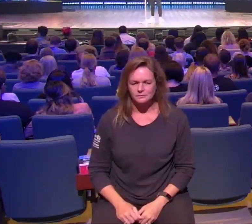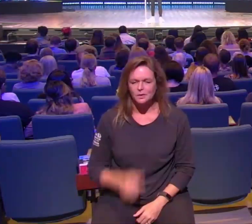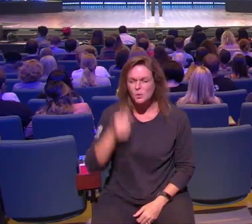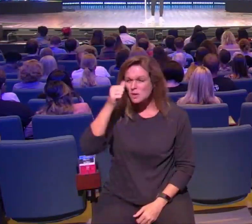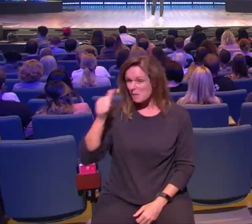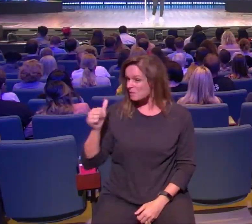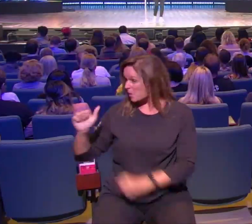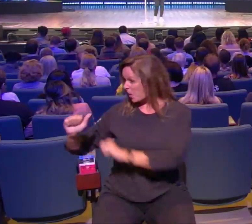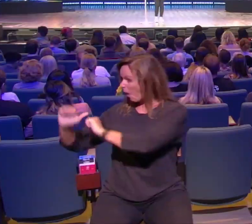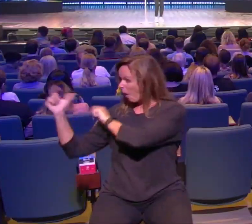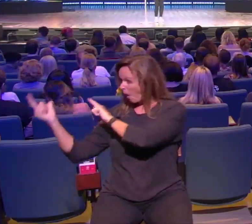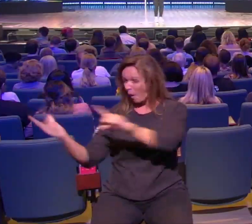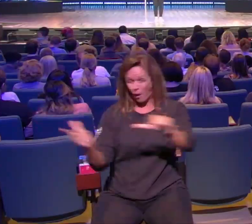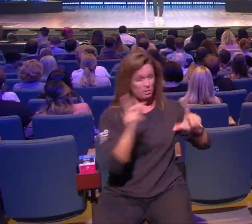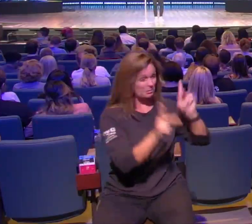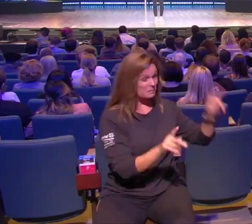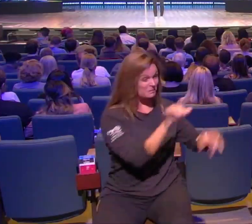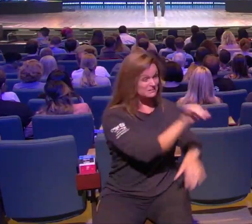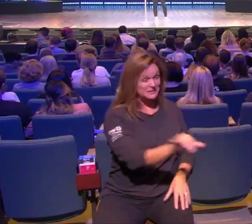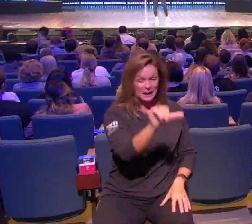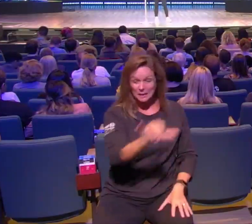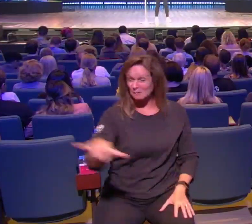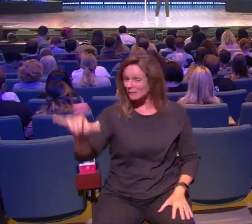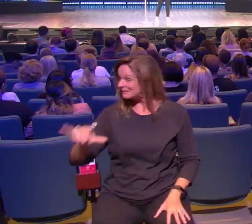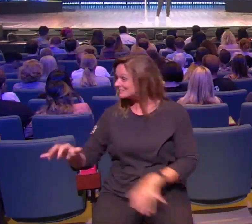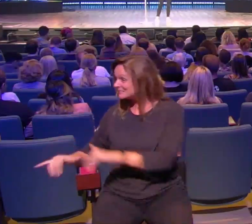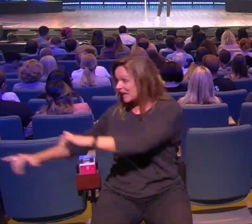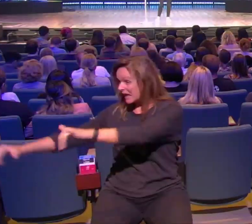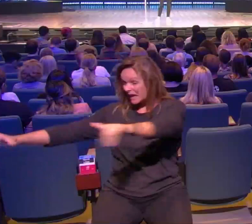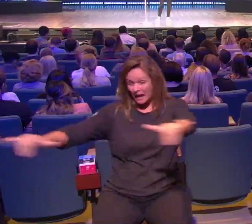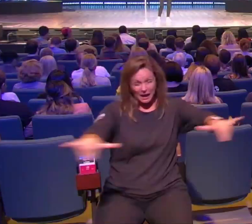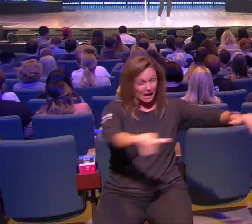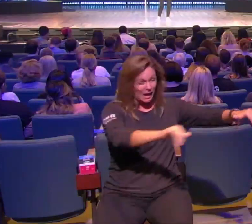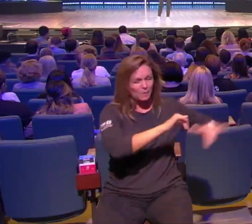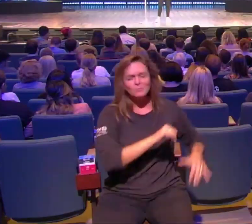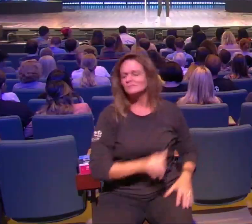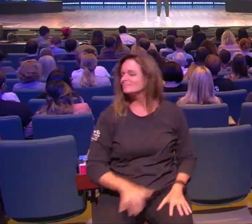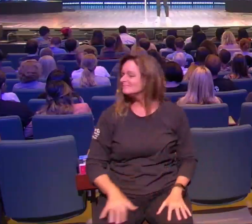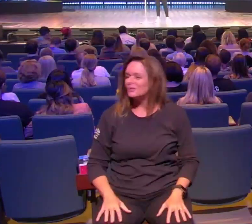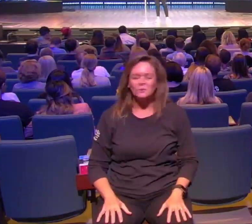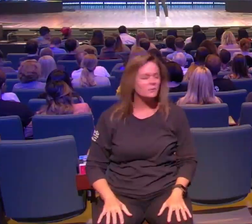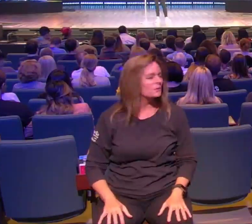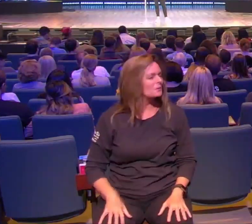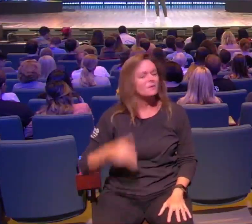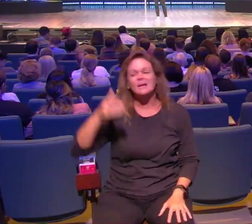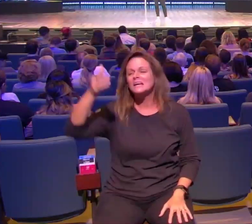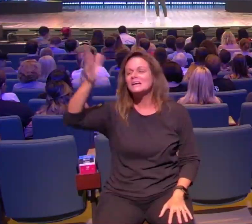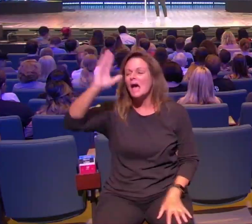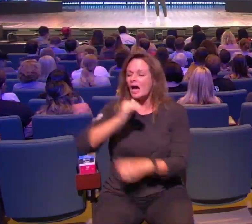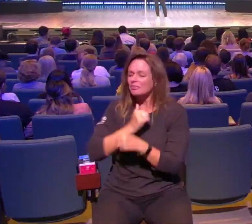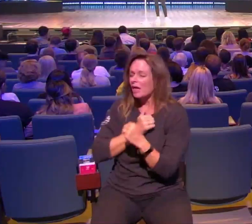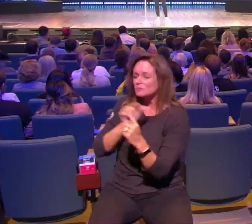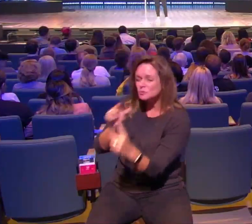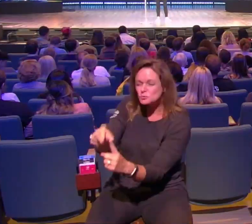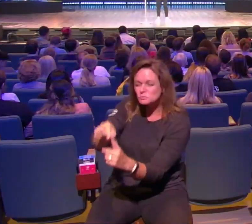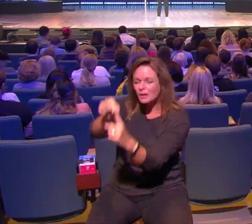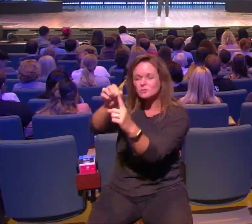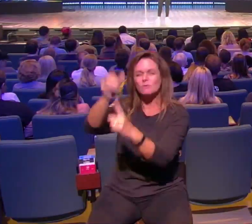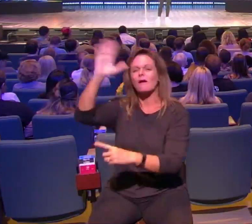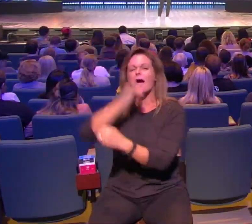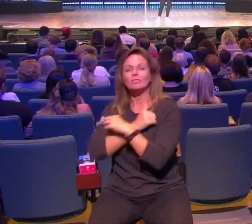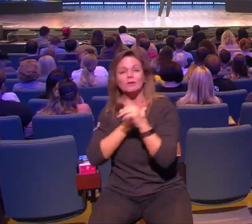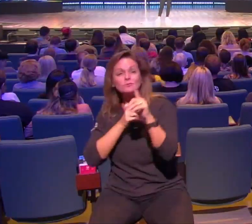You are a chosen child of a loved, good father. See, you have